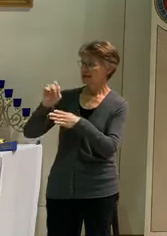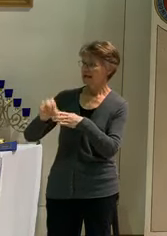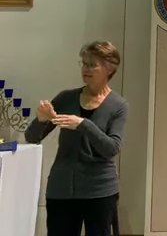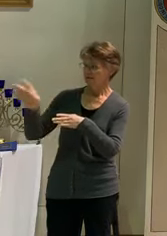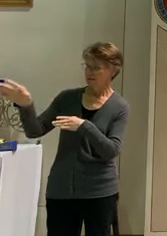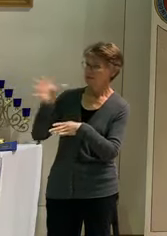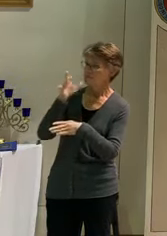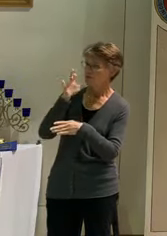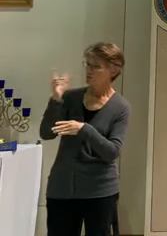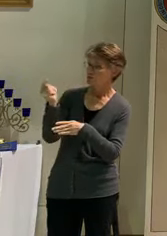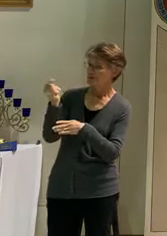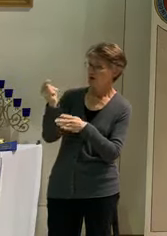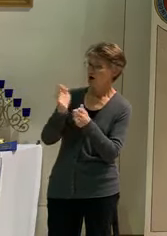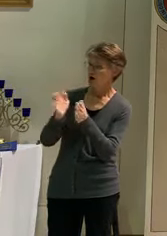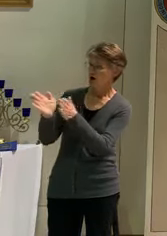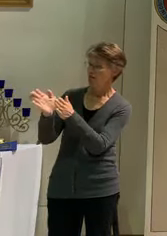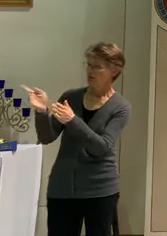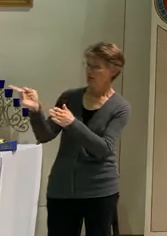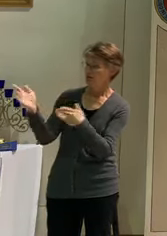Teresa Hall.